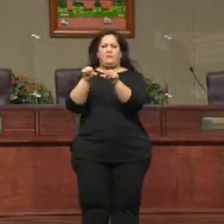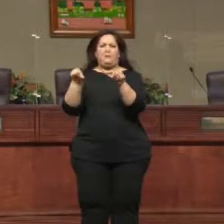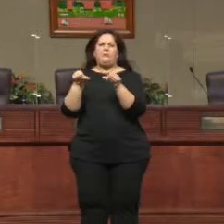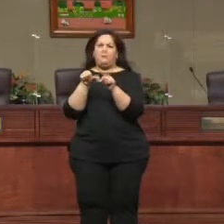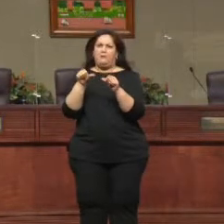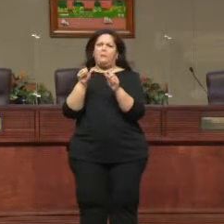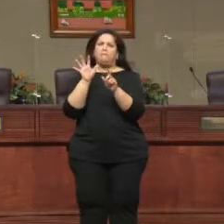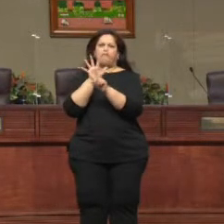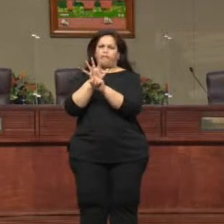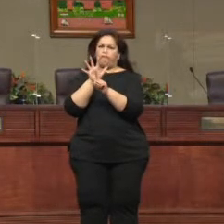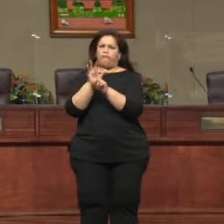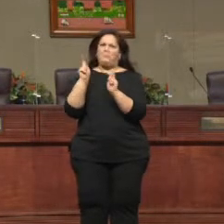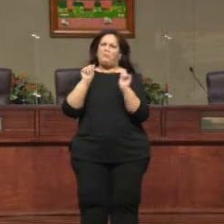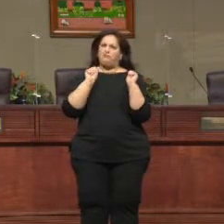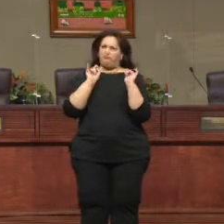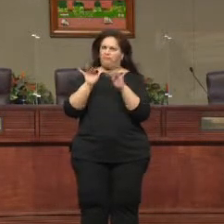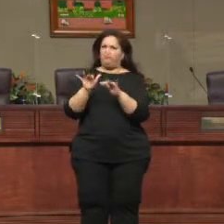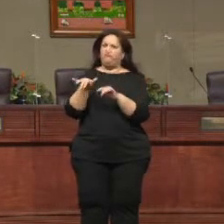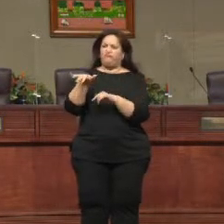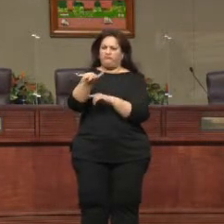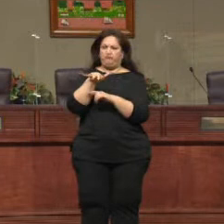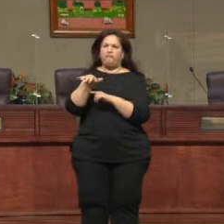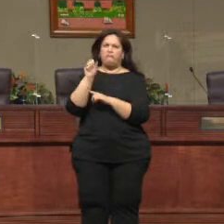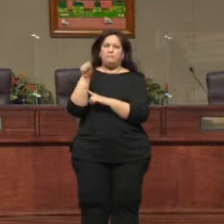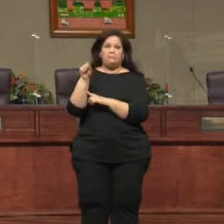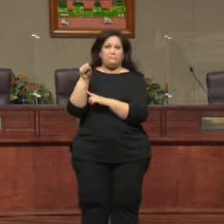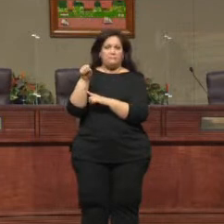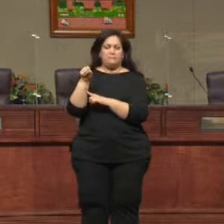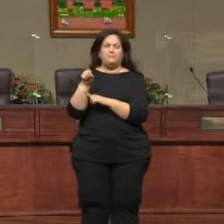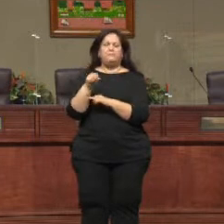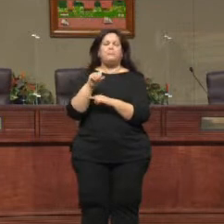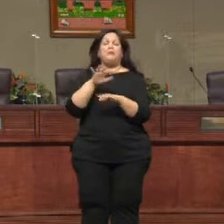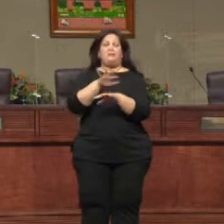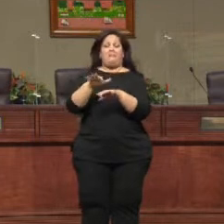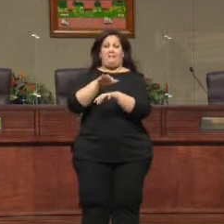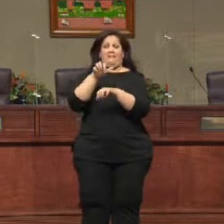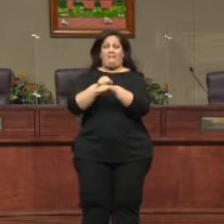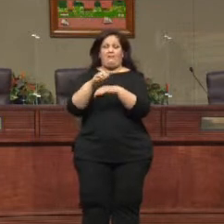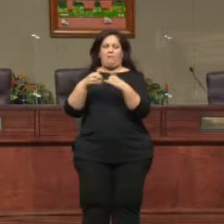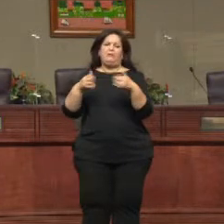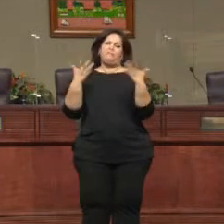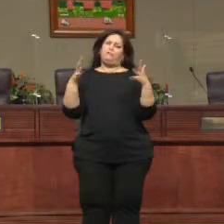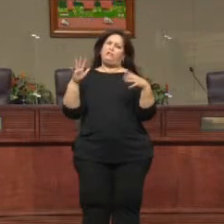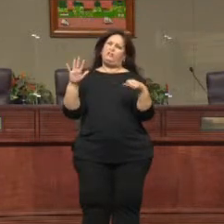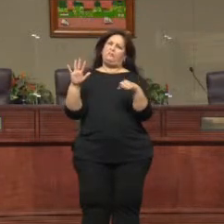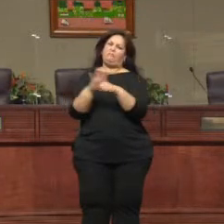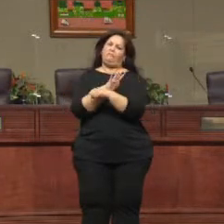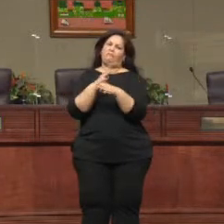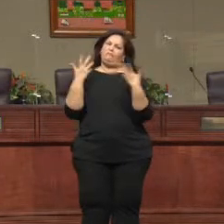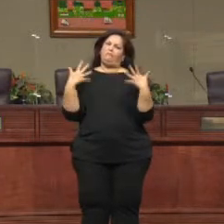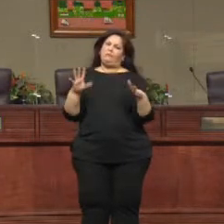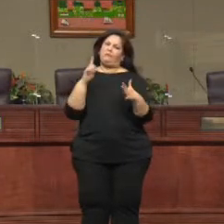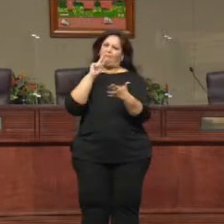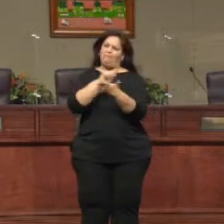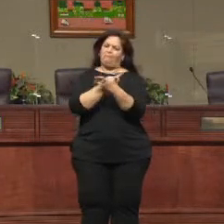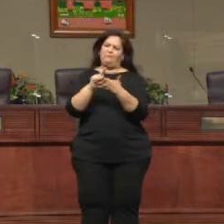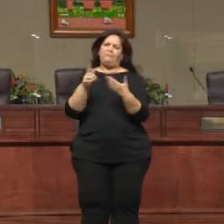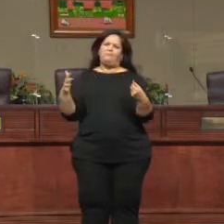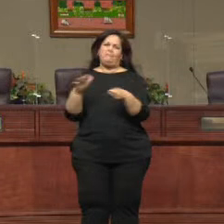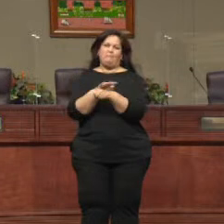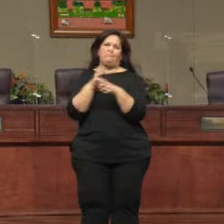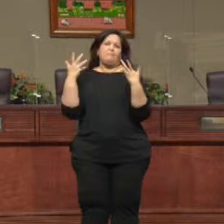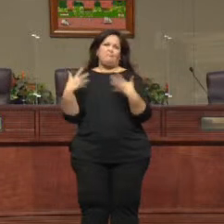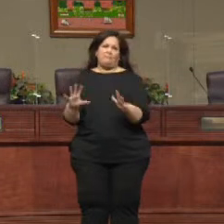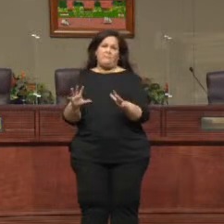a very popular location. Again, all online appointments have been taken for the entire week. However, there is still